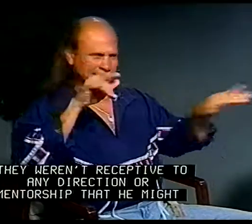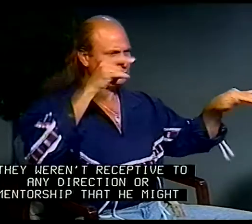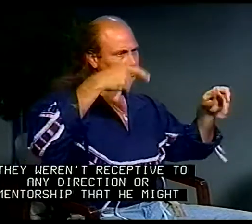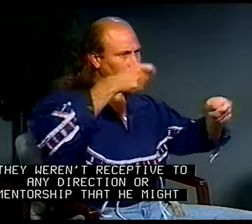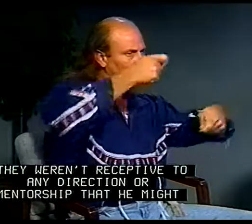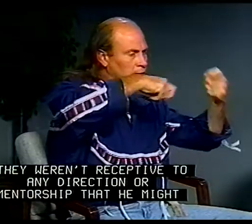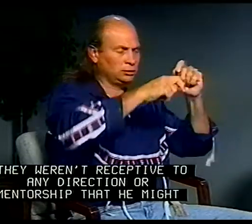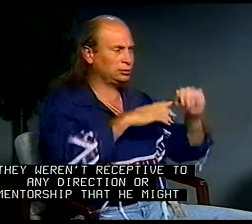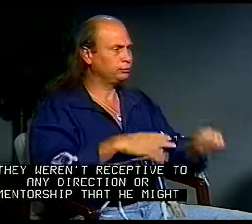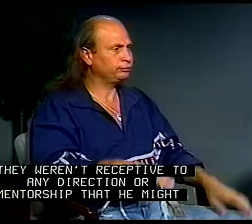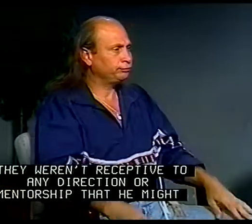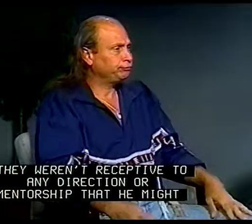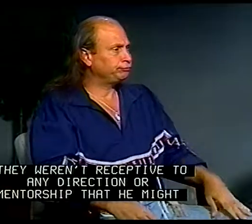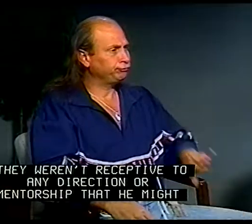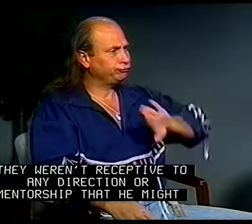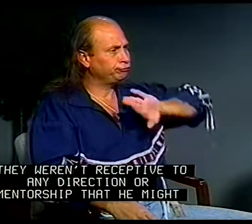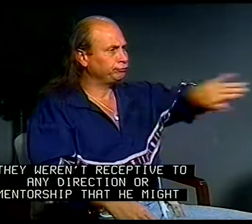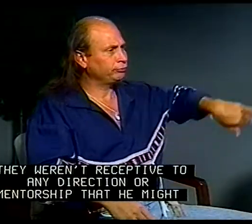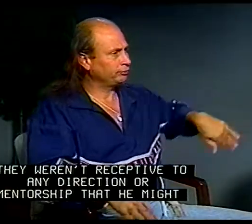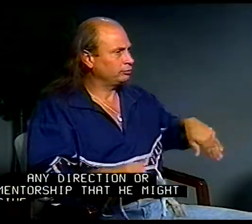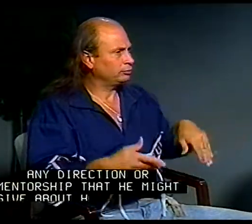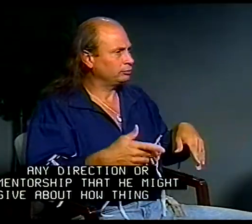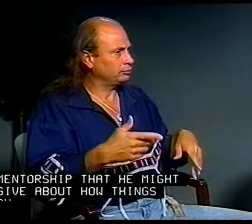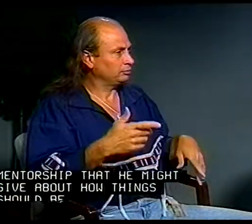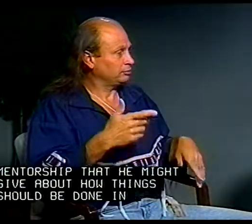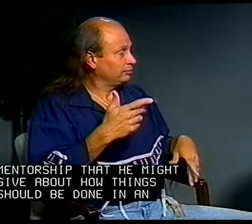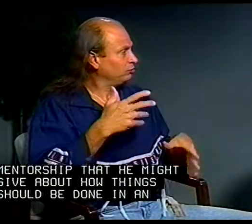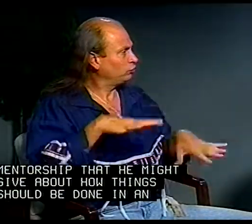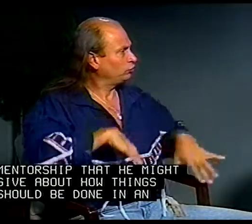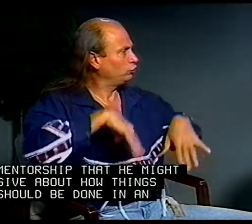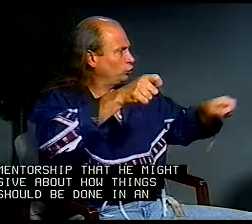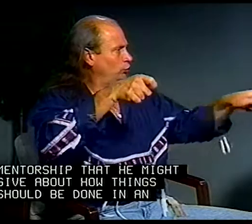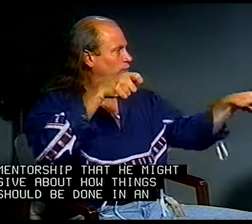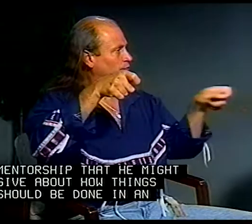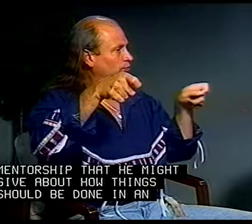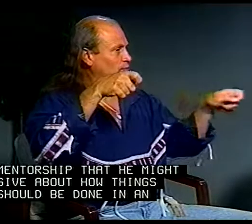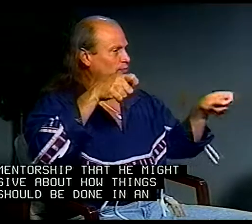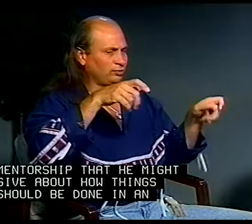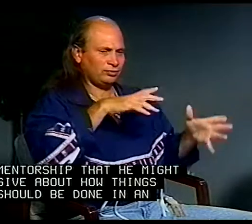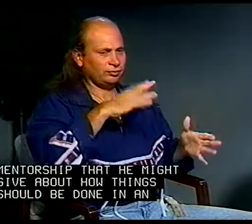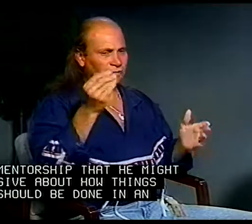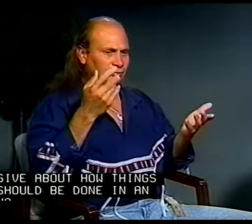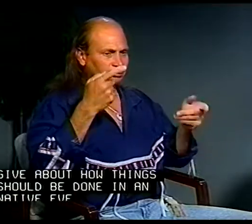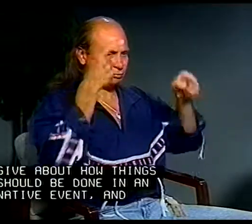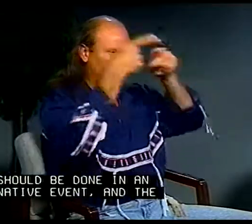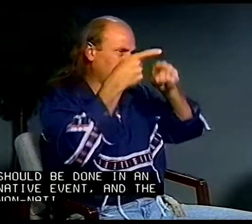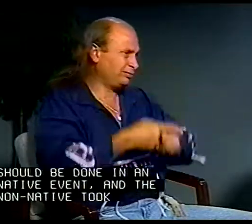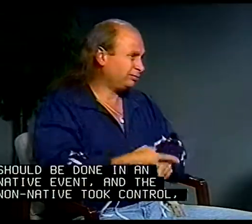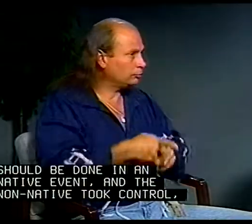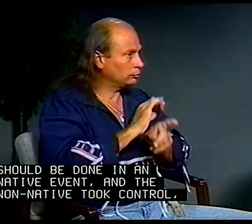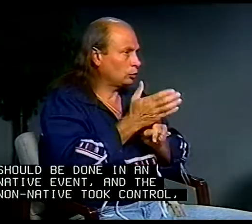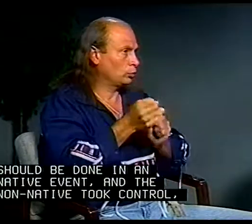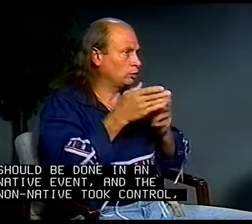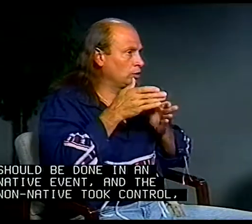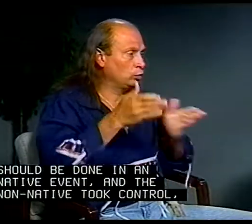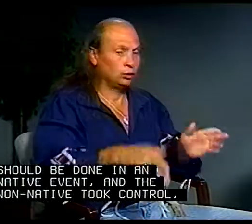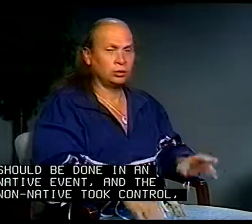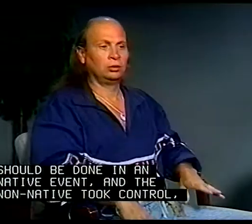They weren't receptive to any direction or mentorship that he might give about the way things should be done in a native event, and took control,